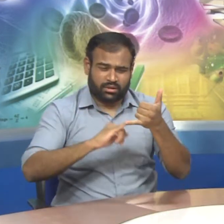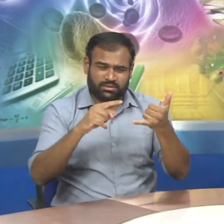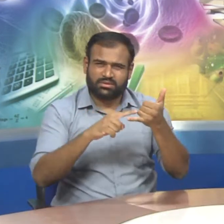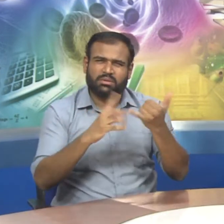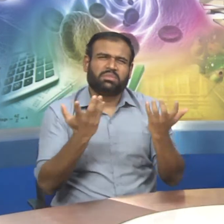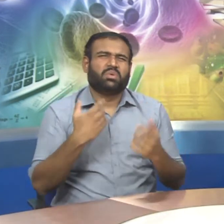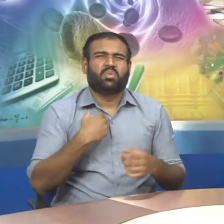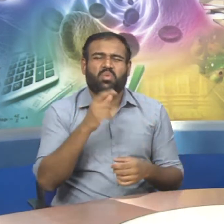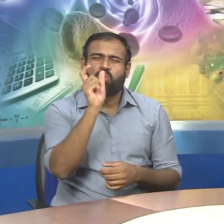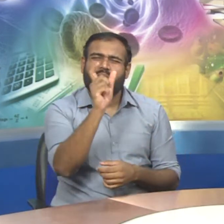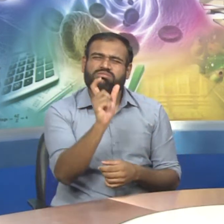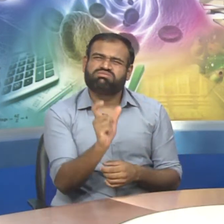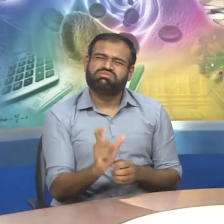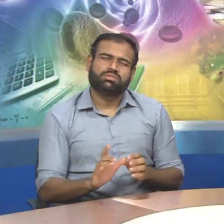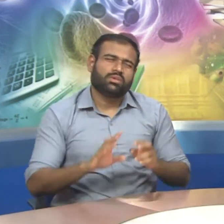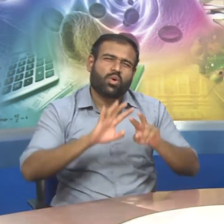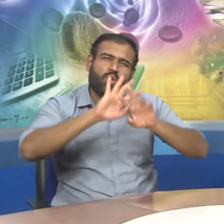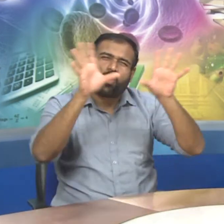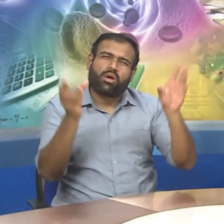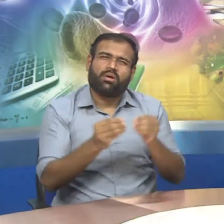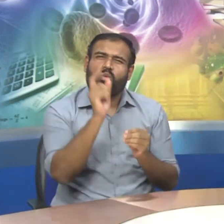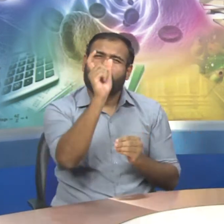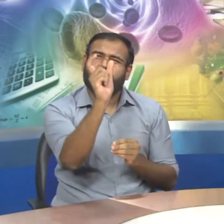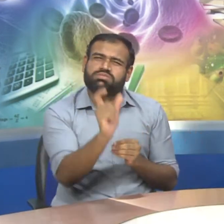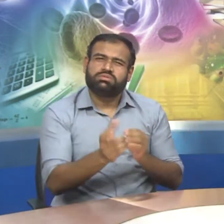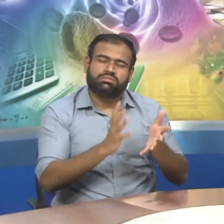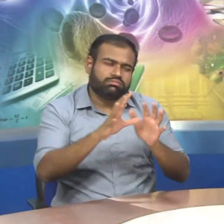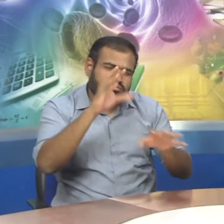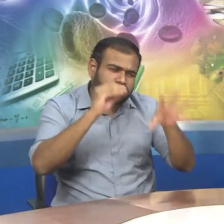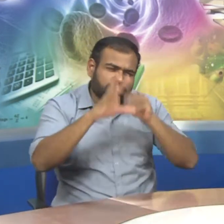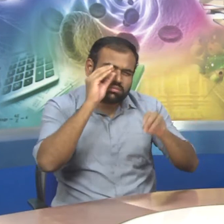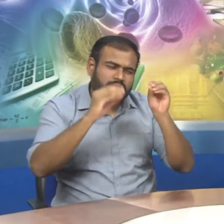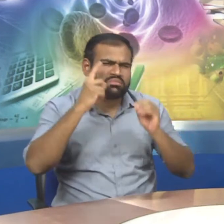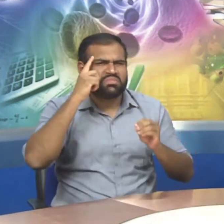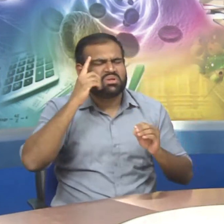This is another question. Learning only ISL vocabulary is enough.